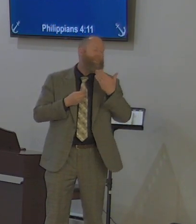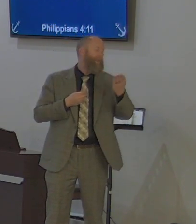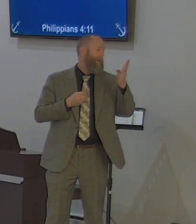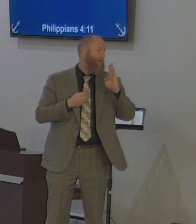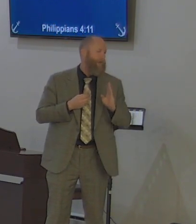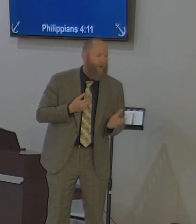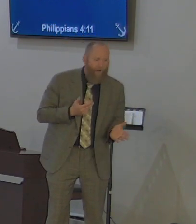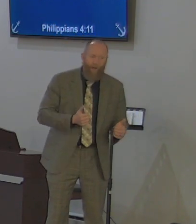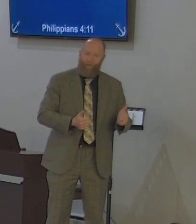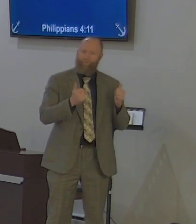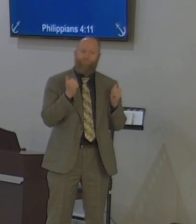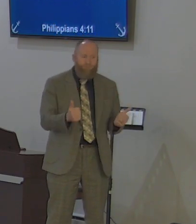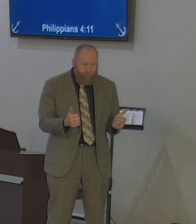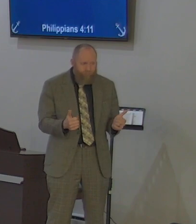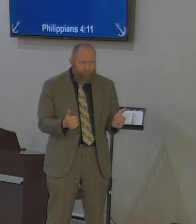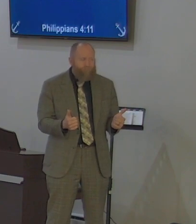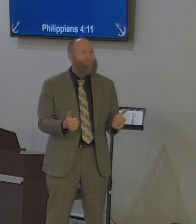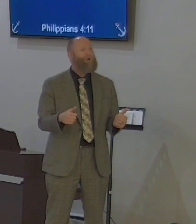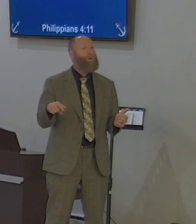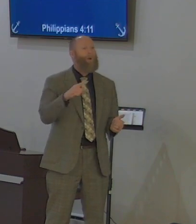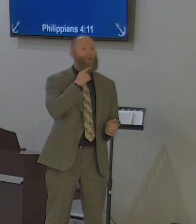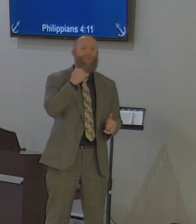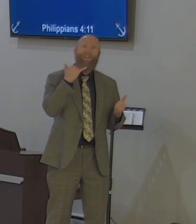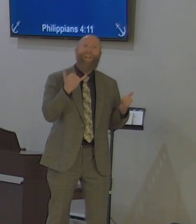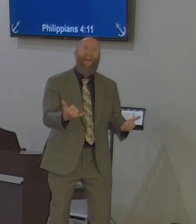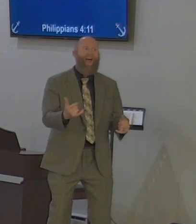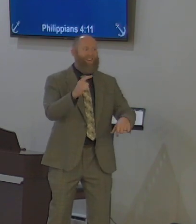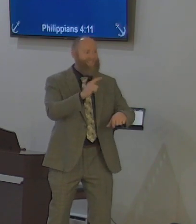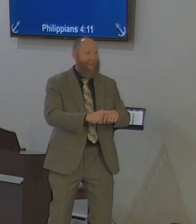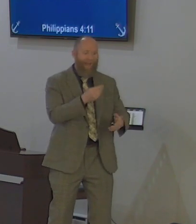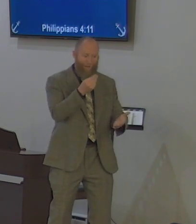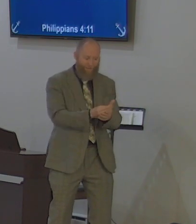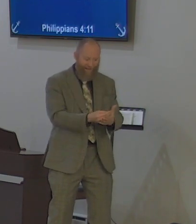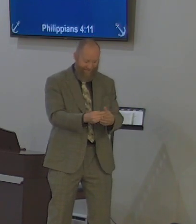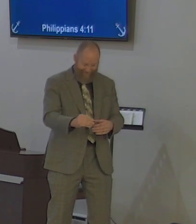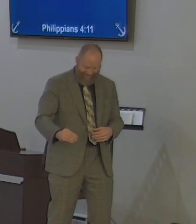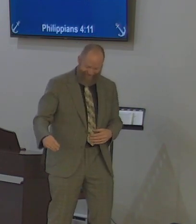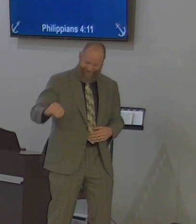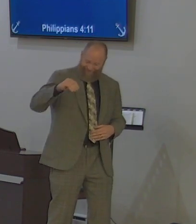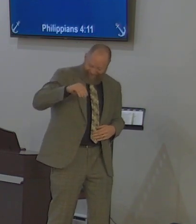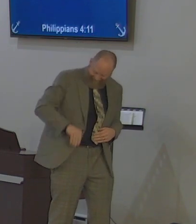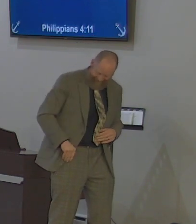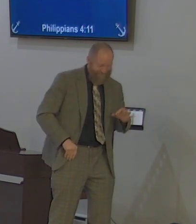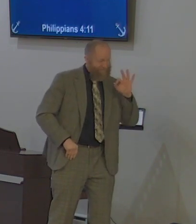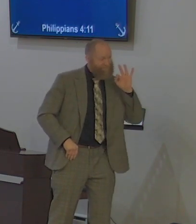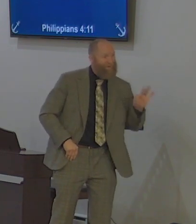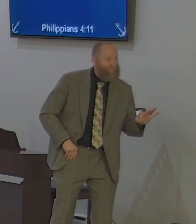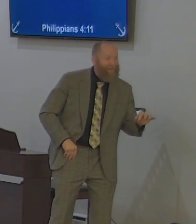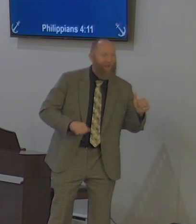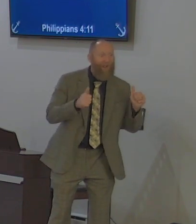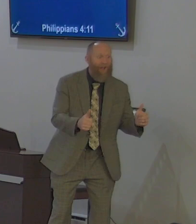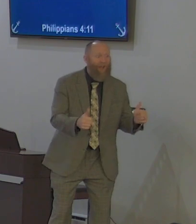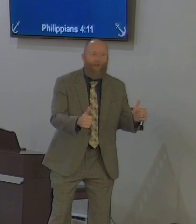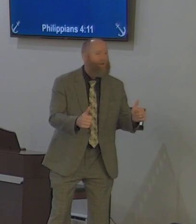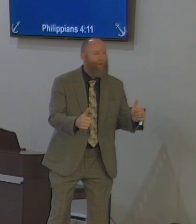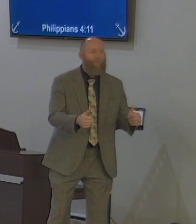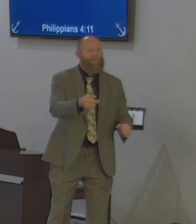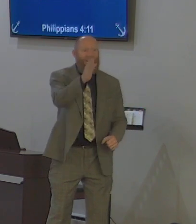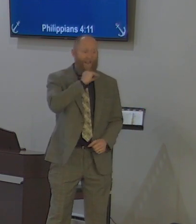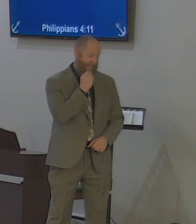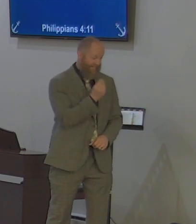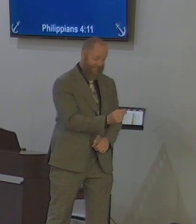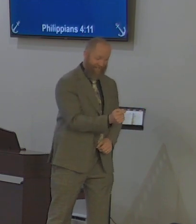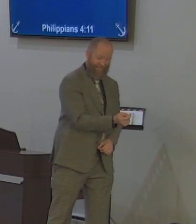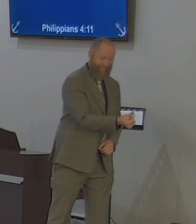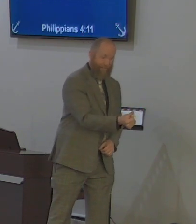I know I'm going to eat. He says this, no, I've learned this, that whatever God gives is enough. That whatever God does is enough. And if I have a